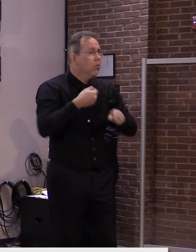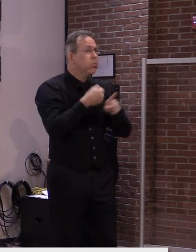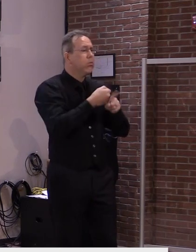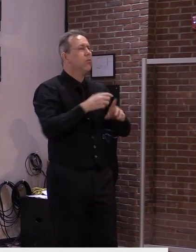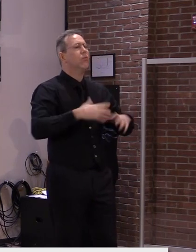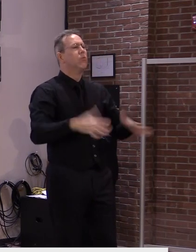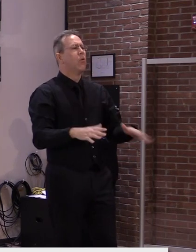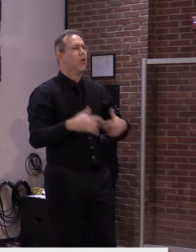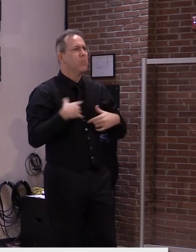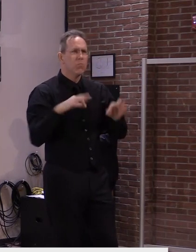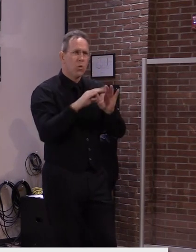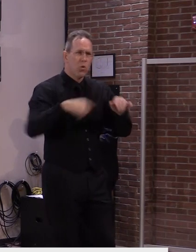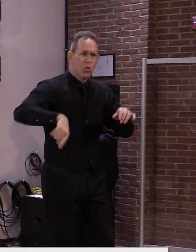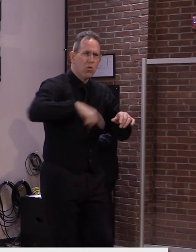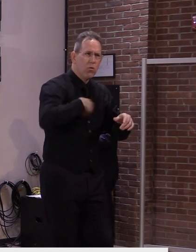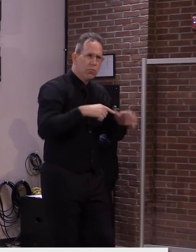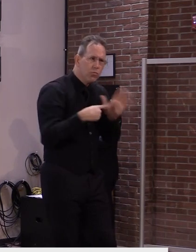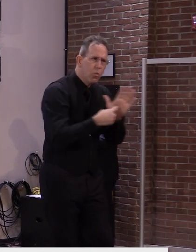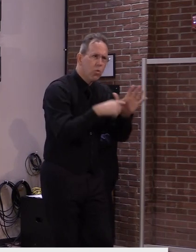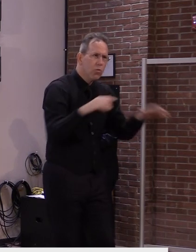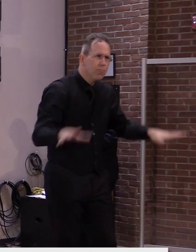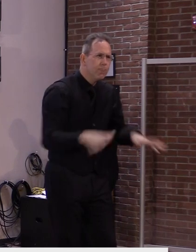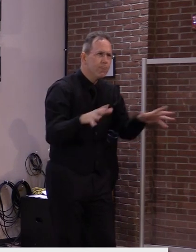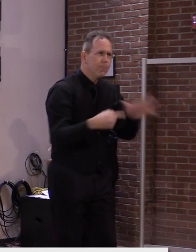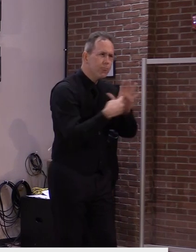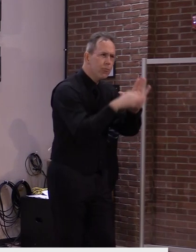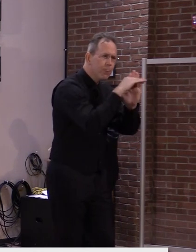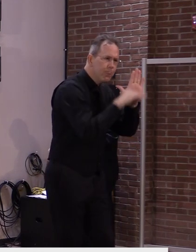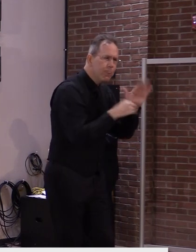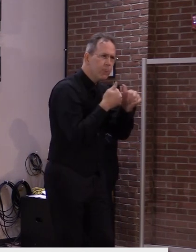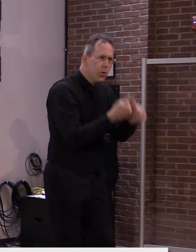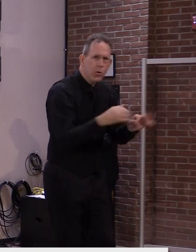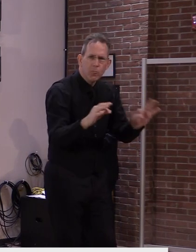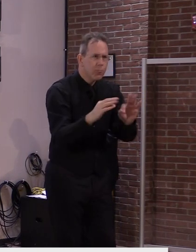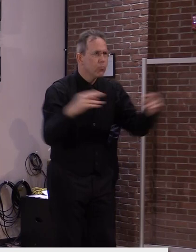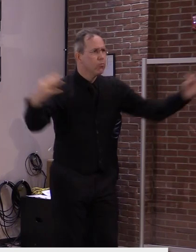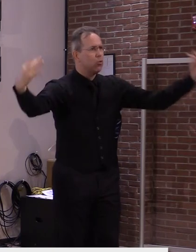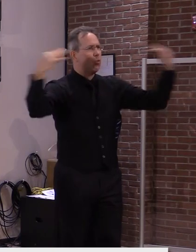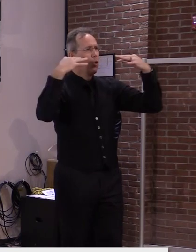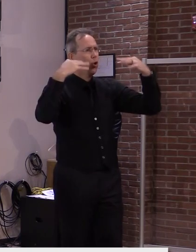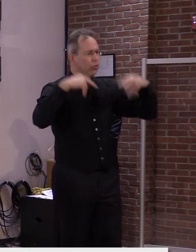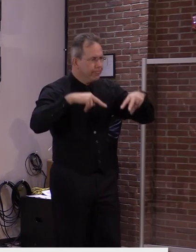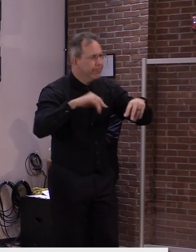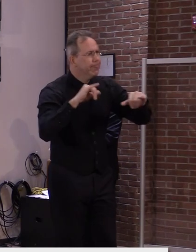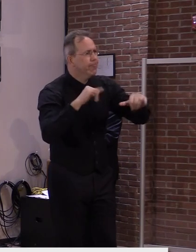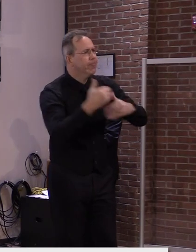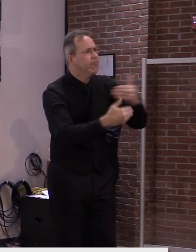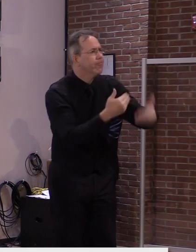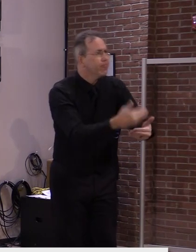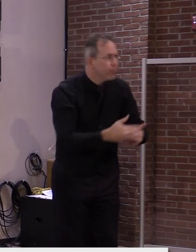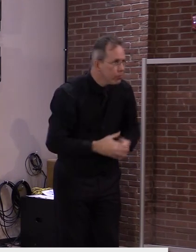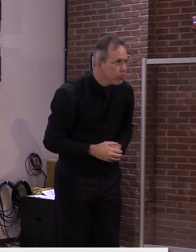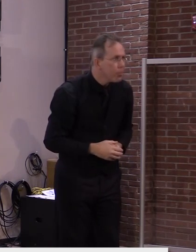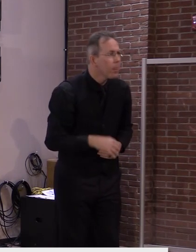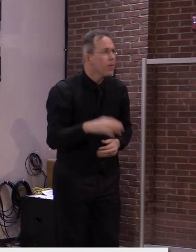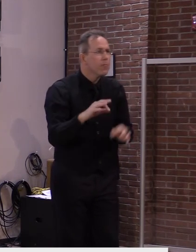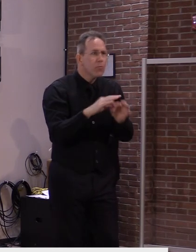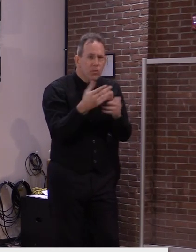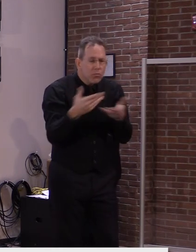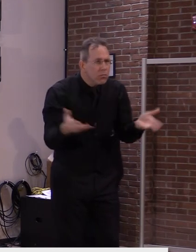pandemic and to restore normalcy in the lives of our students by returning to more in-person education and in-person activities like music and the